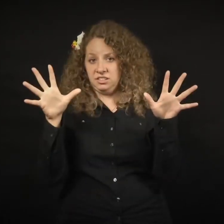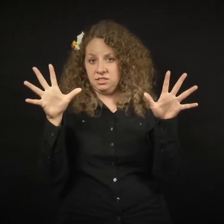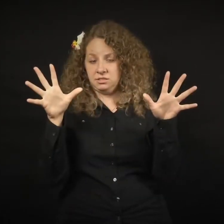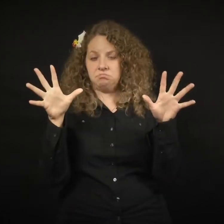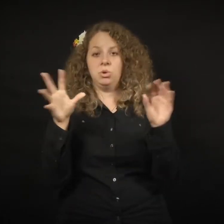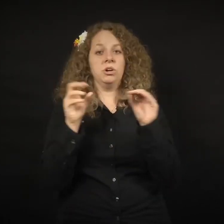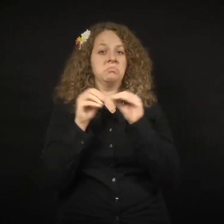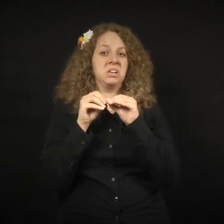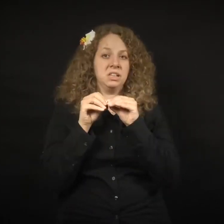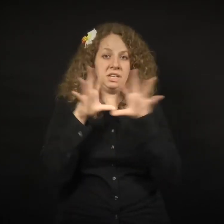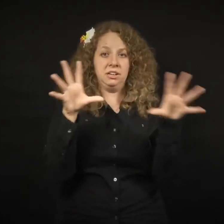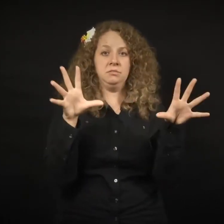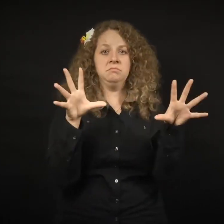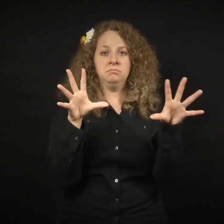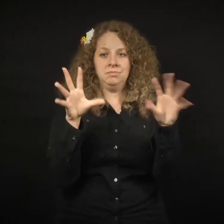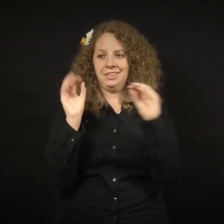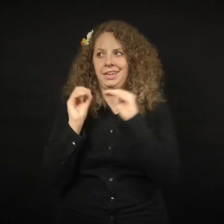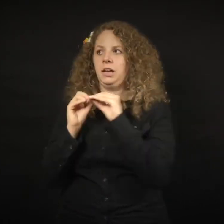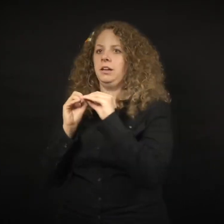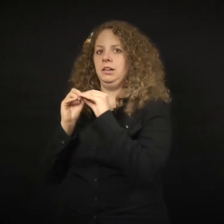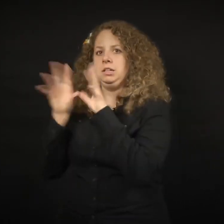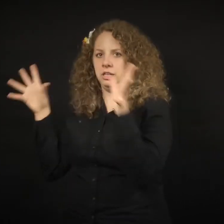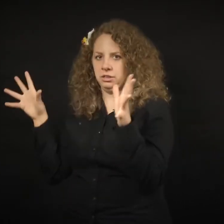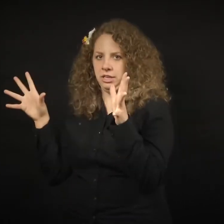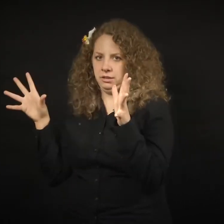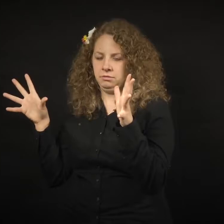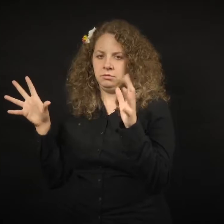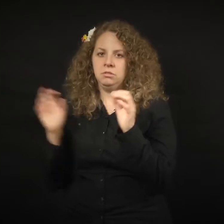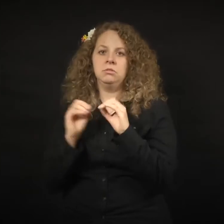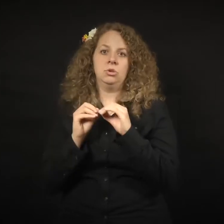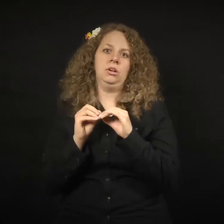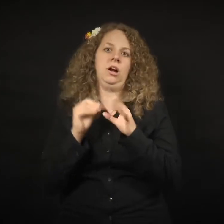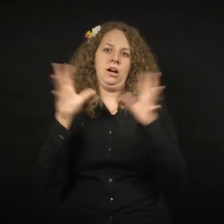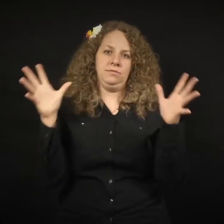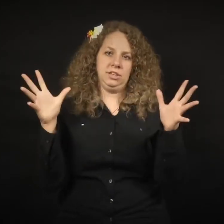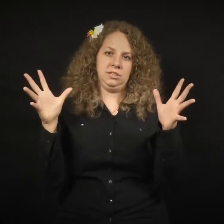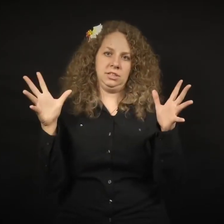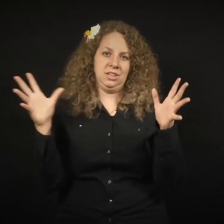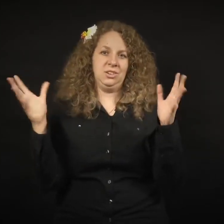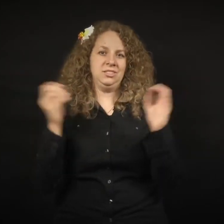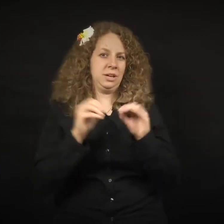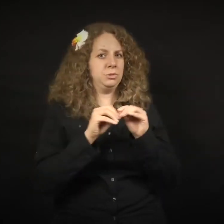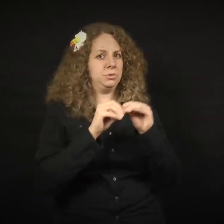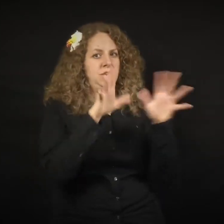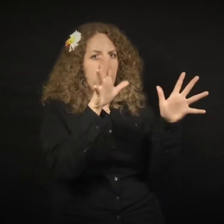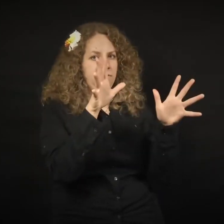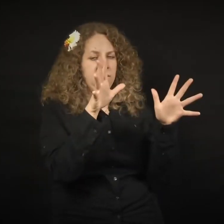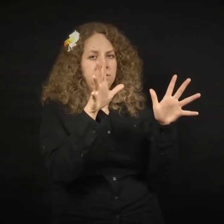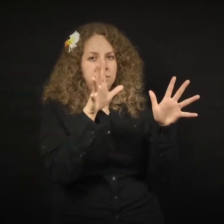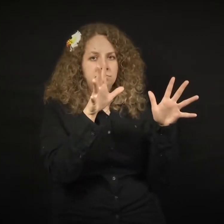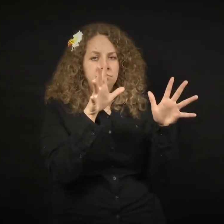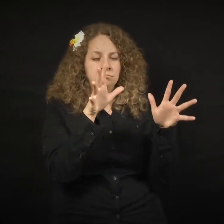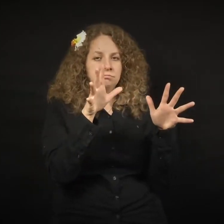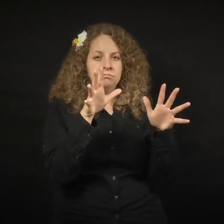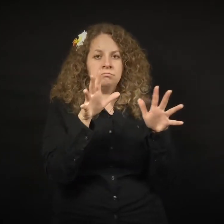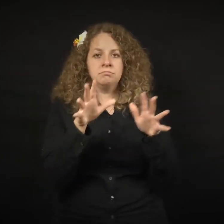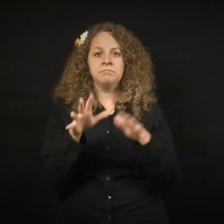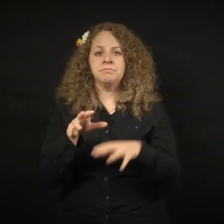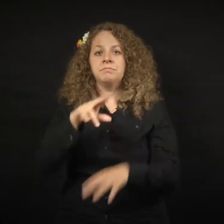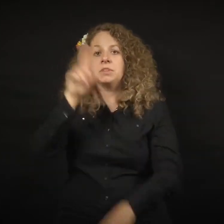Obvious or clear, like clearly or obviously, or that was really obvious.